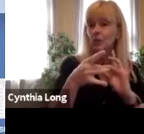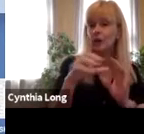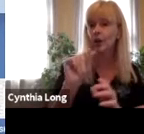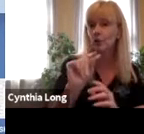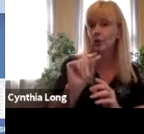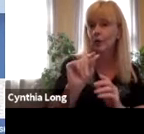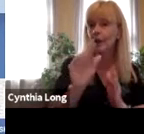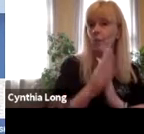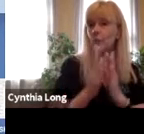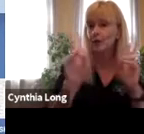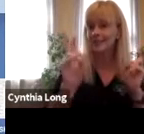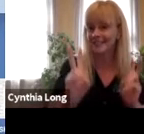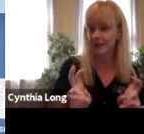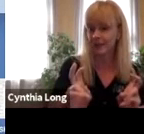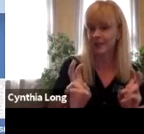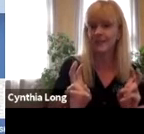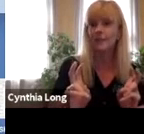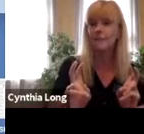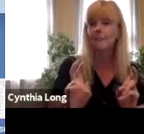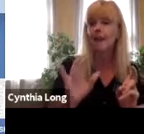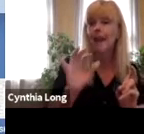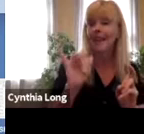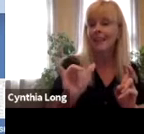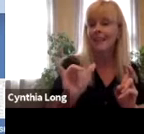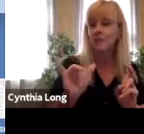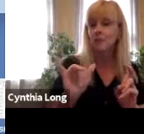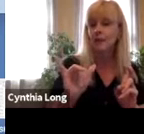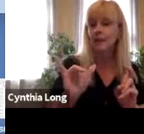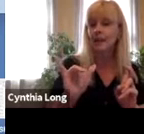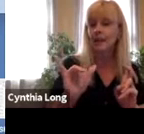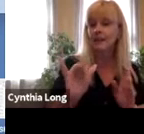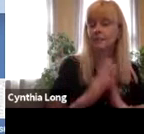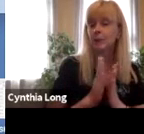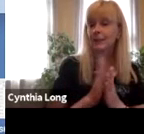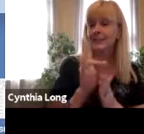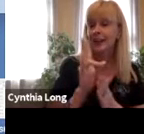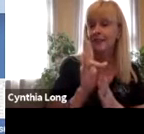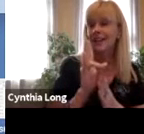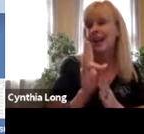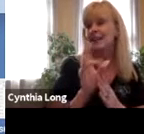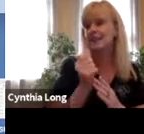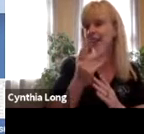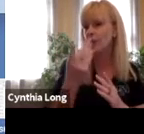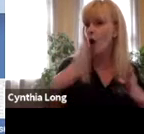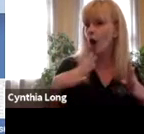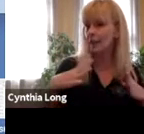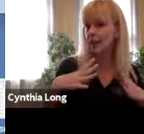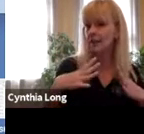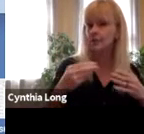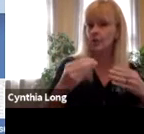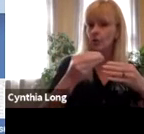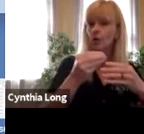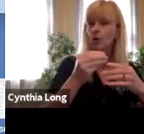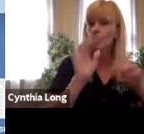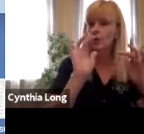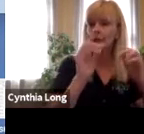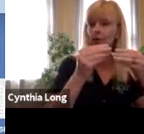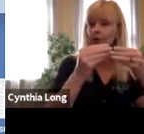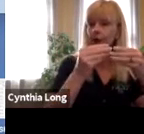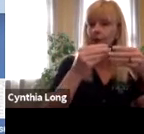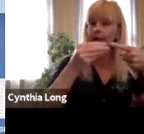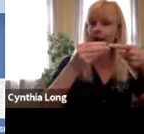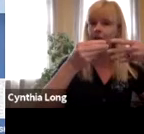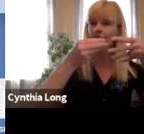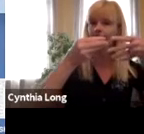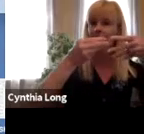is based on our 20 book series. And this one is book 7. It has several holidays, so when